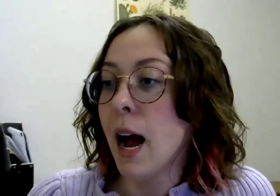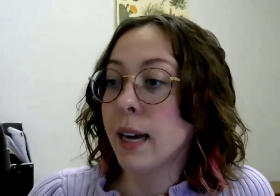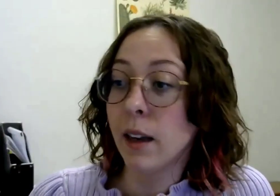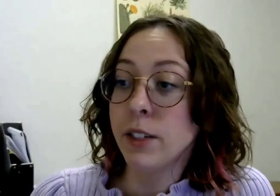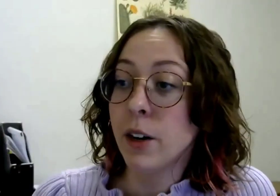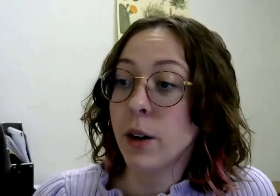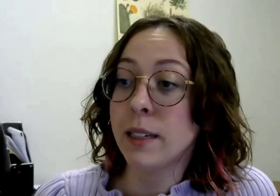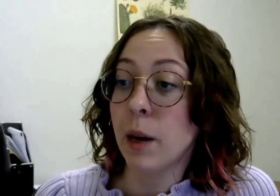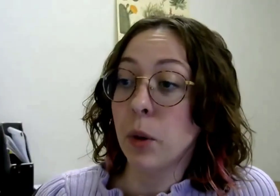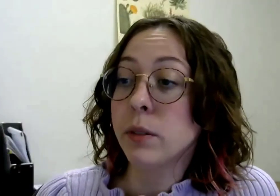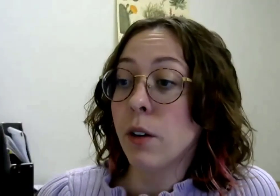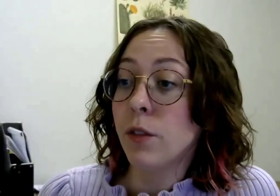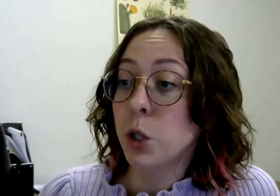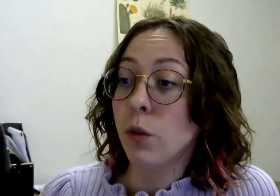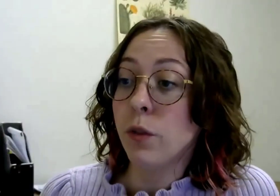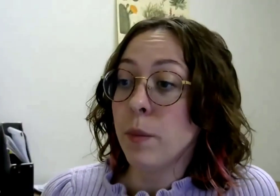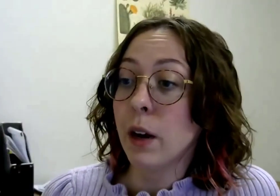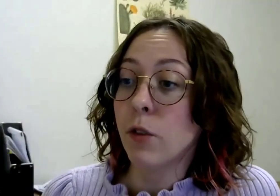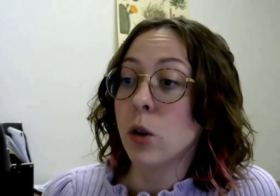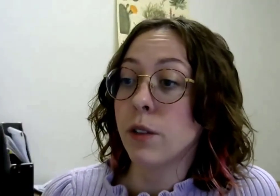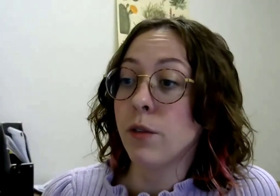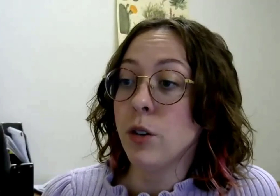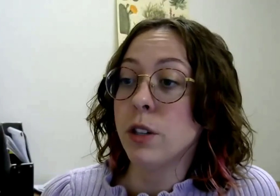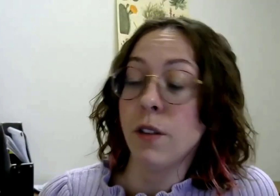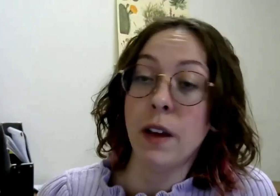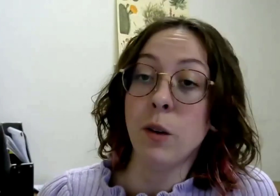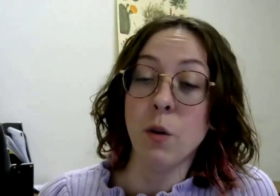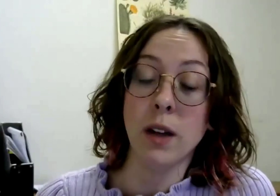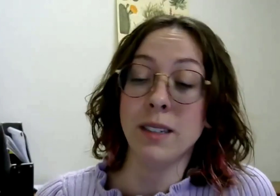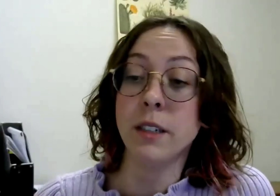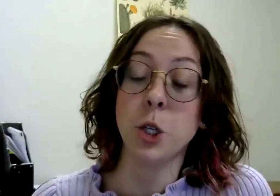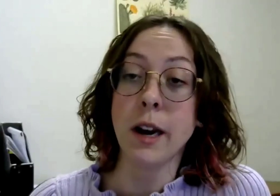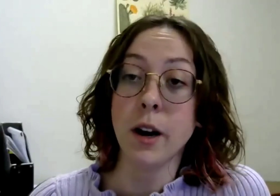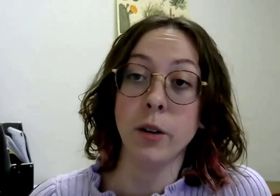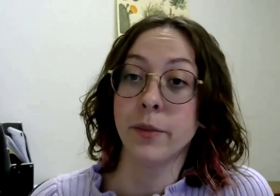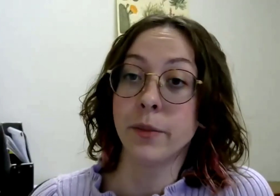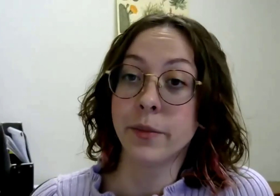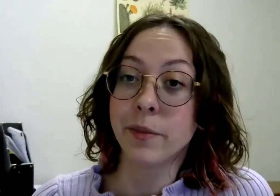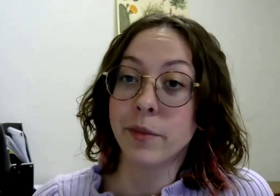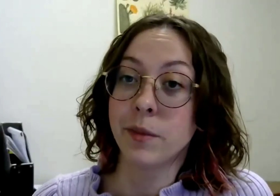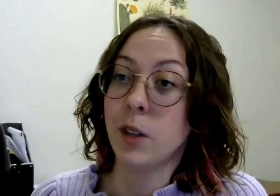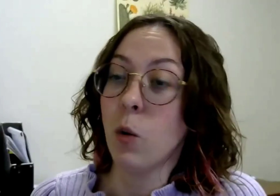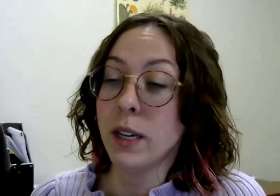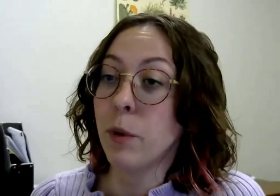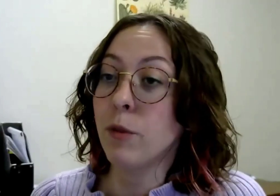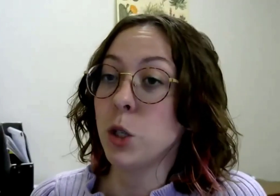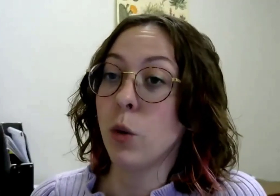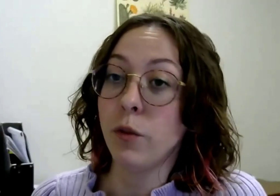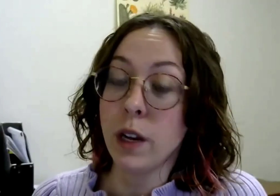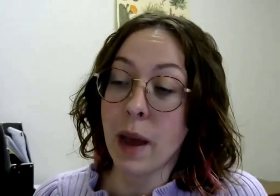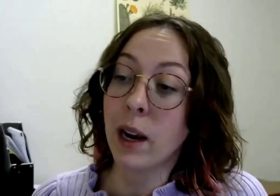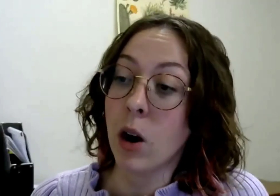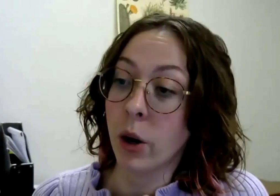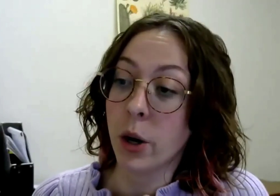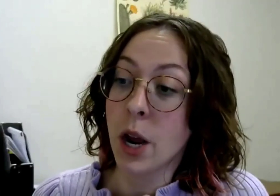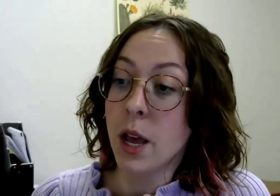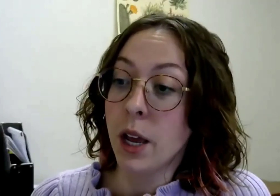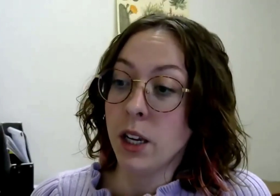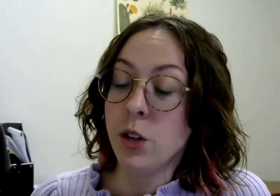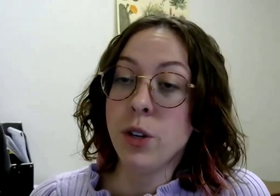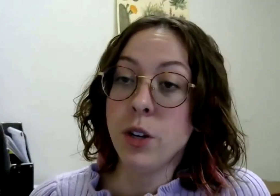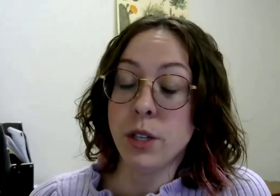me. I'd love to hear examples of visual feedback folks have used if anyone wants to share. So what type of visual feedback